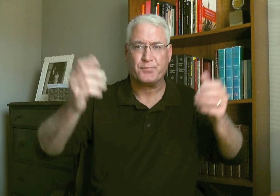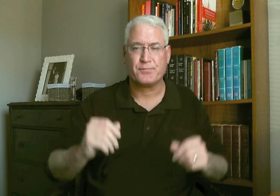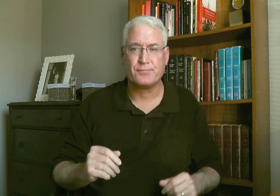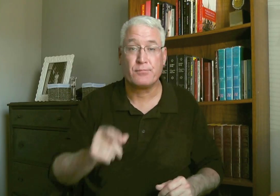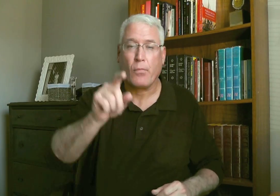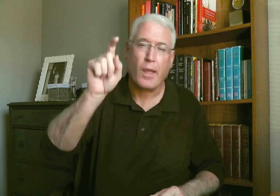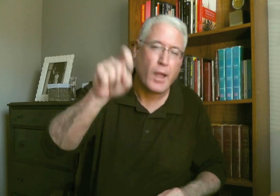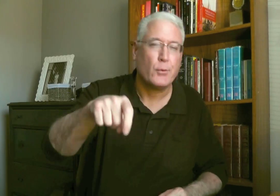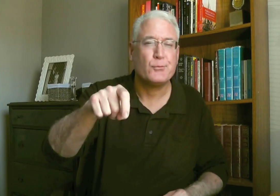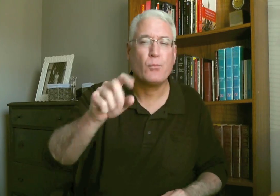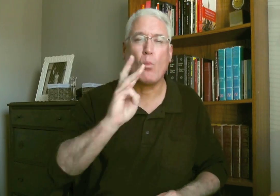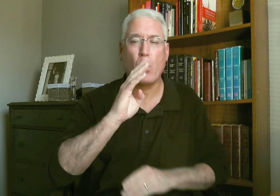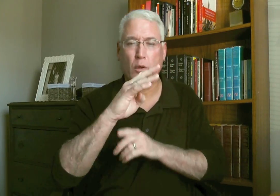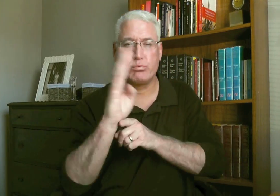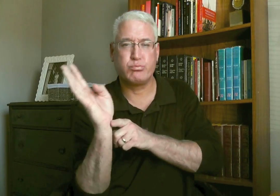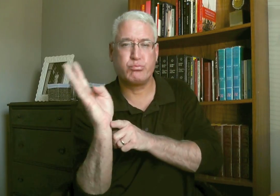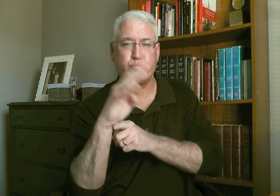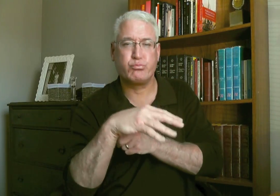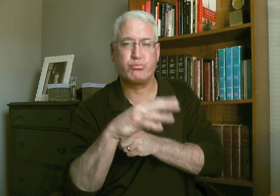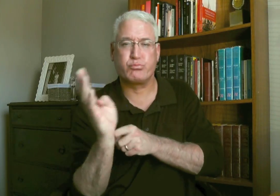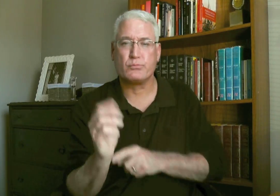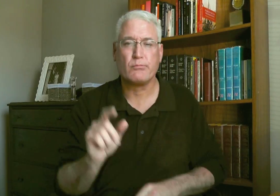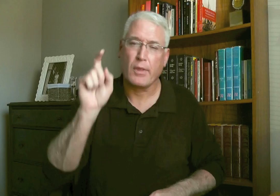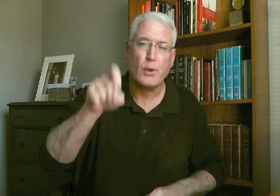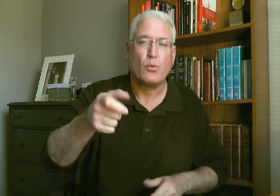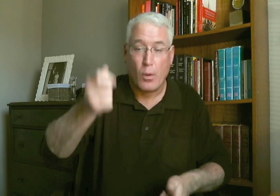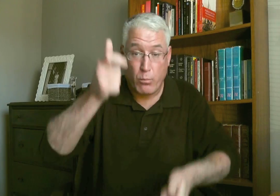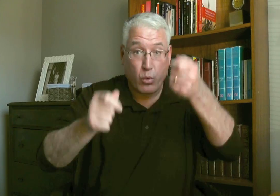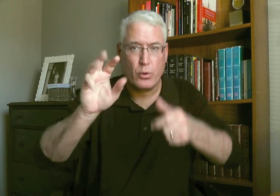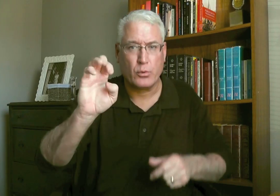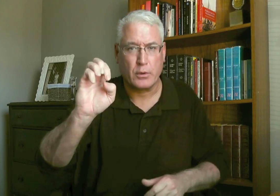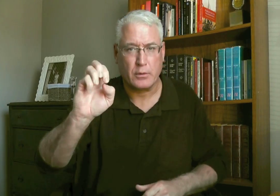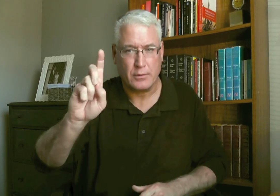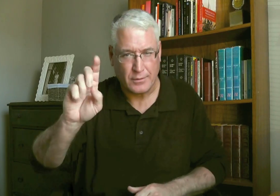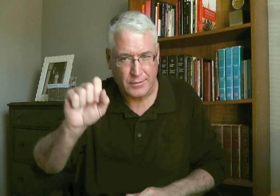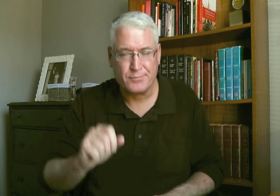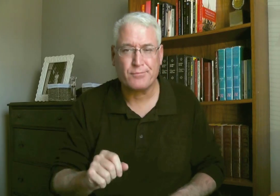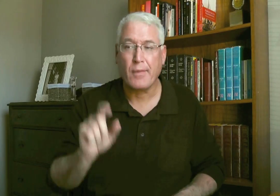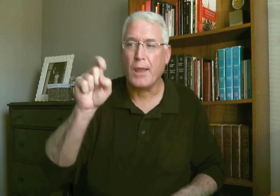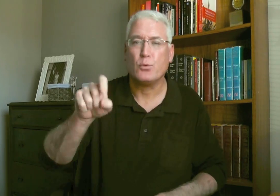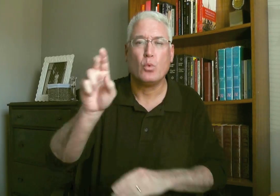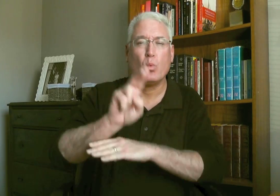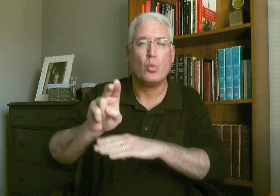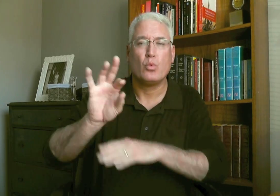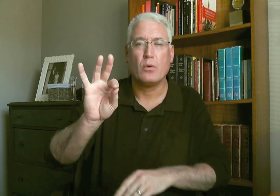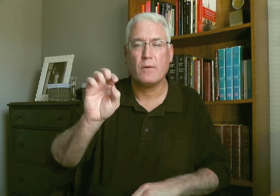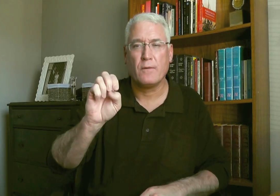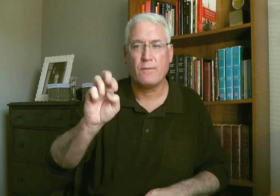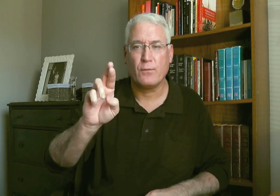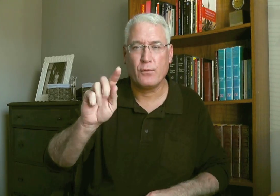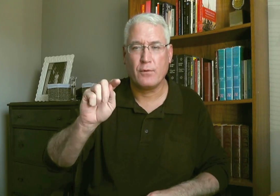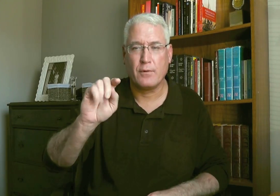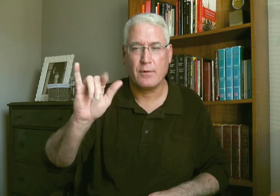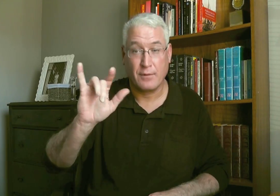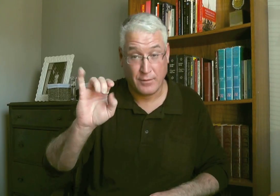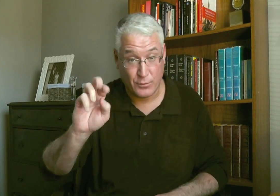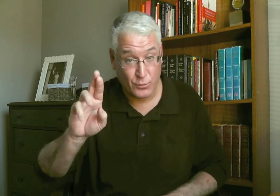Maybe there's no rain and you have to go get the sprinkler out there and you have to pull up weeds and, you have to put